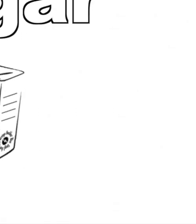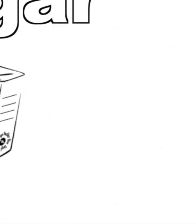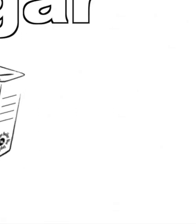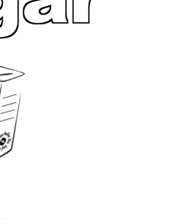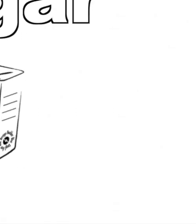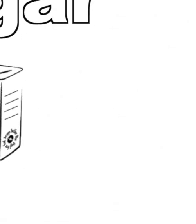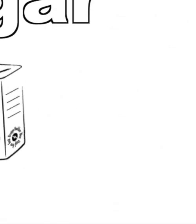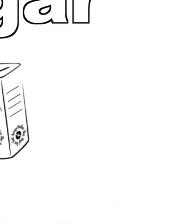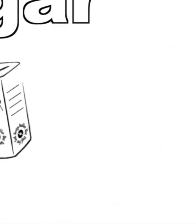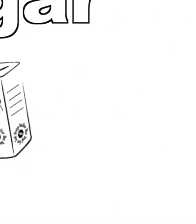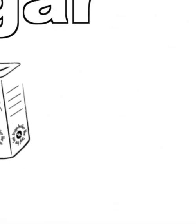Sugar.